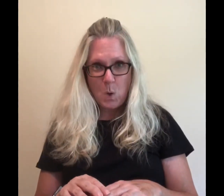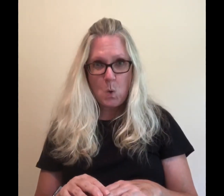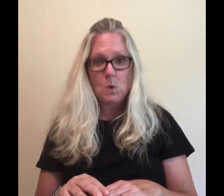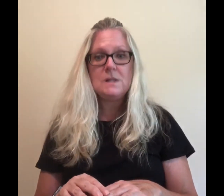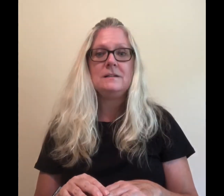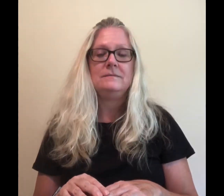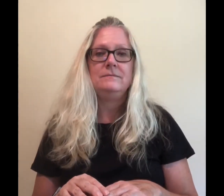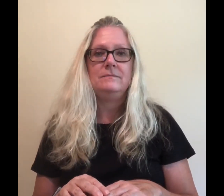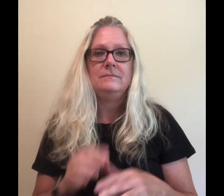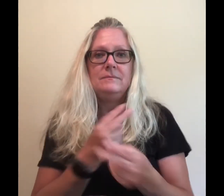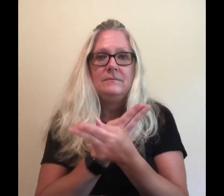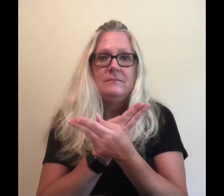Mole.